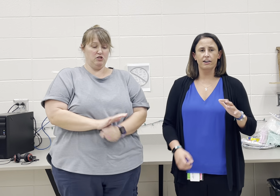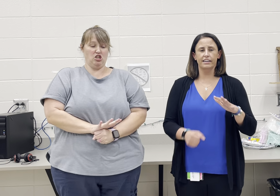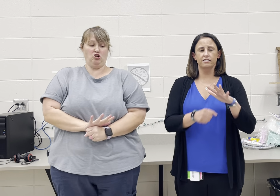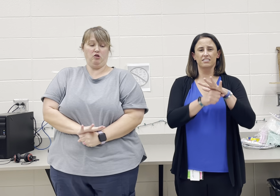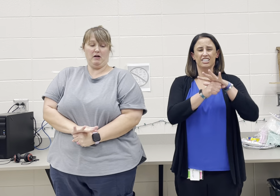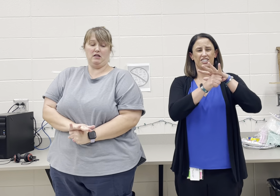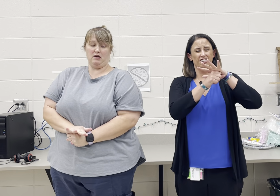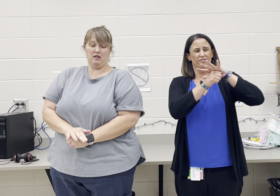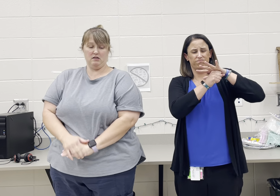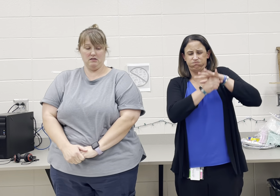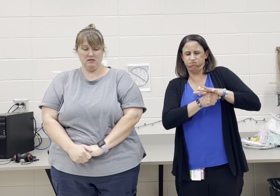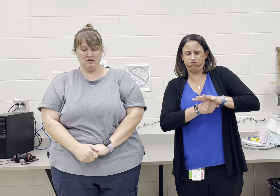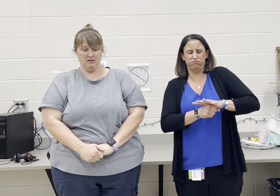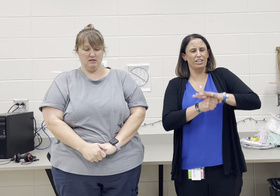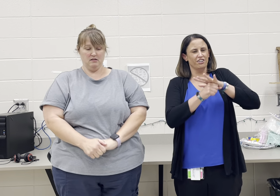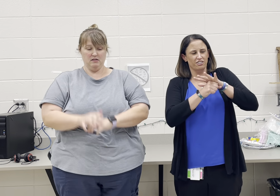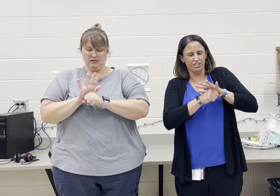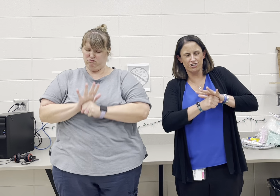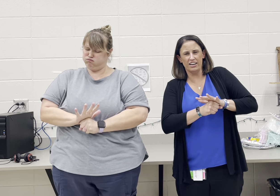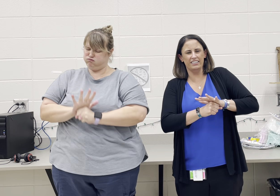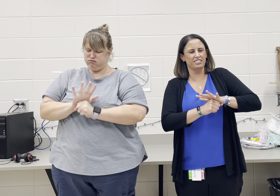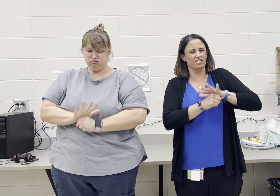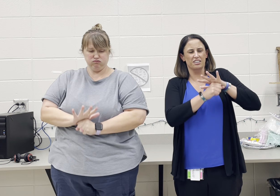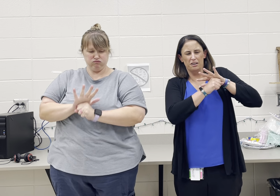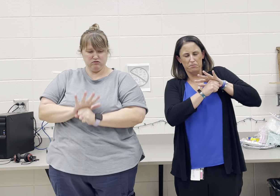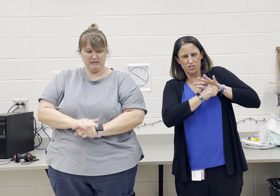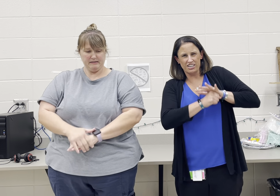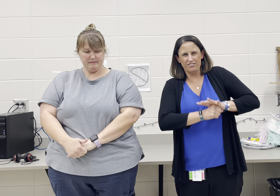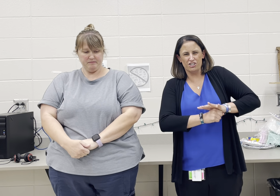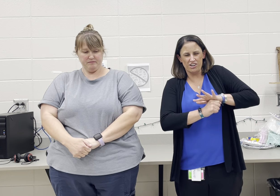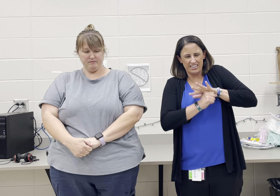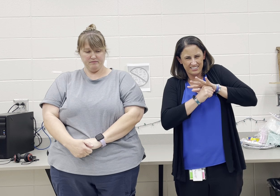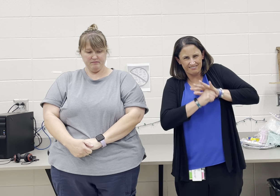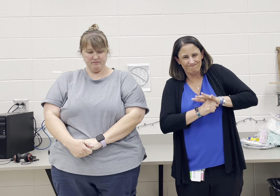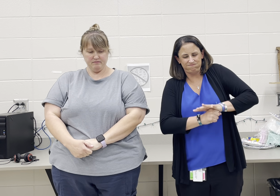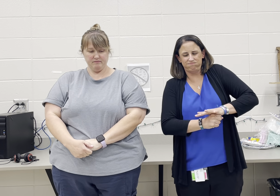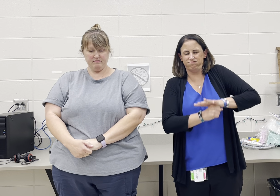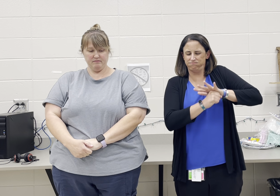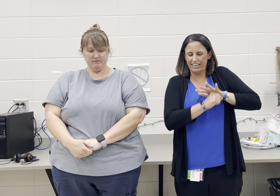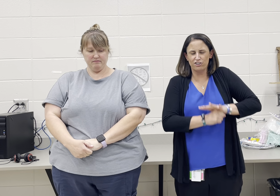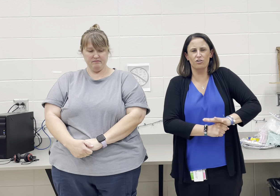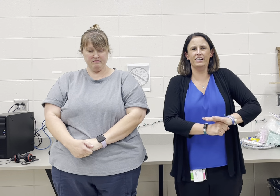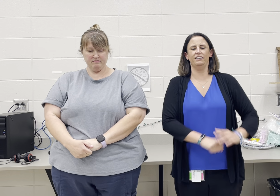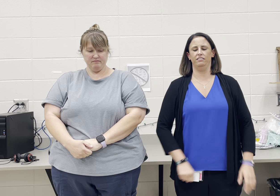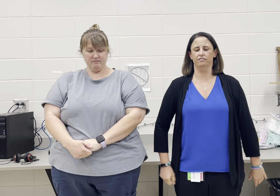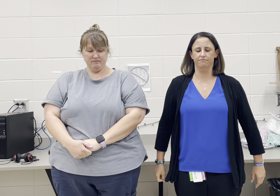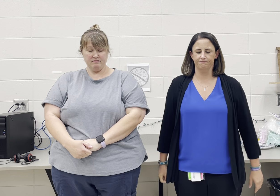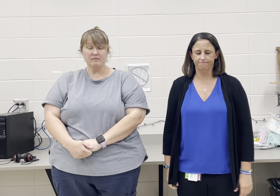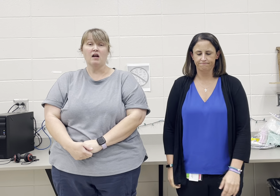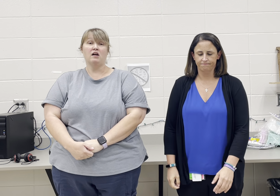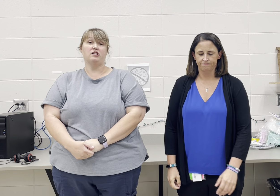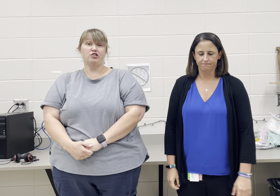right. You're trying to just push down the stress, ignore it.